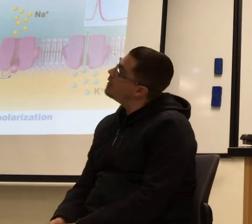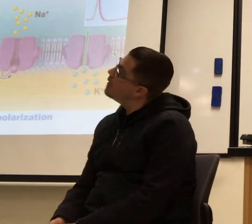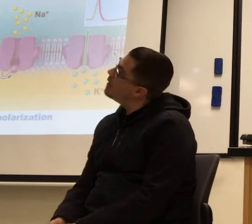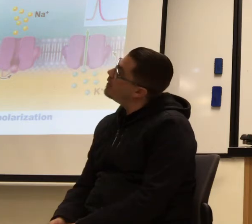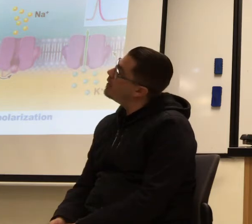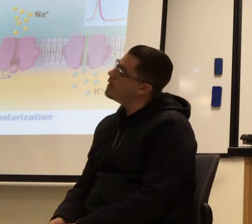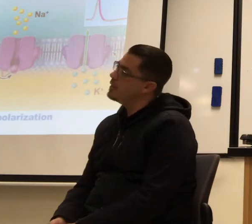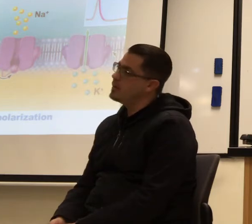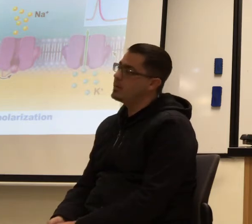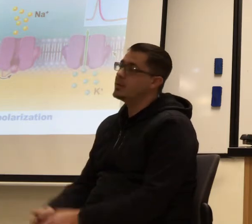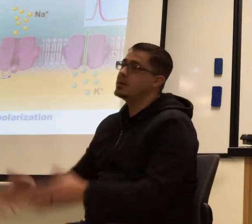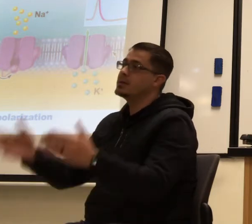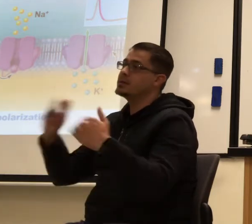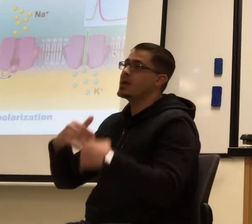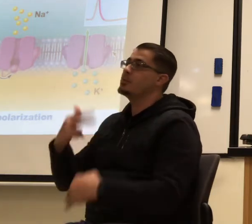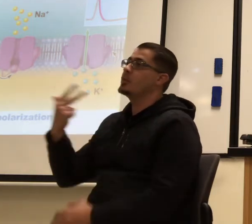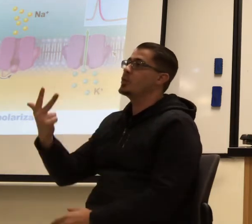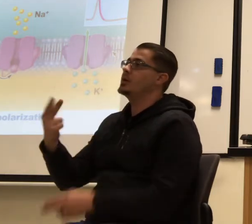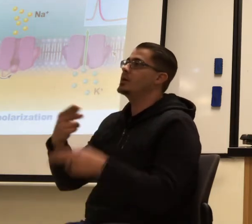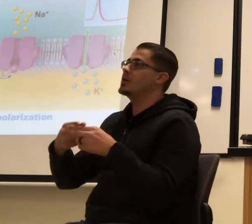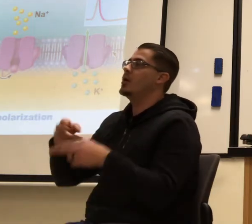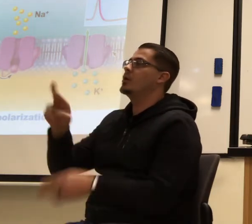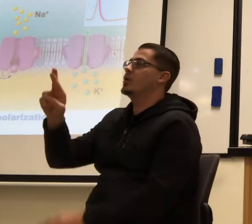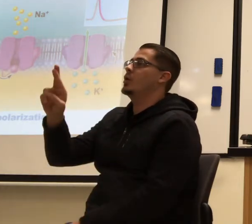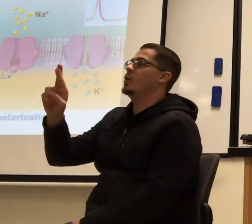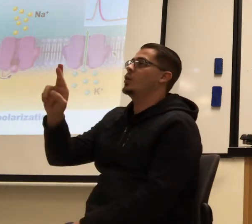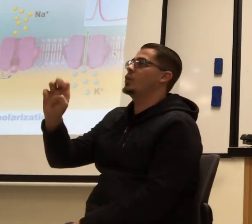Phase 3 is called repolarization.